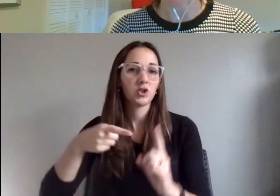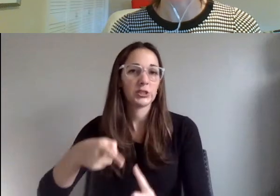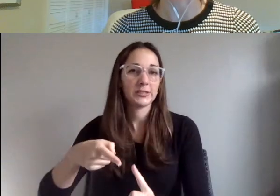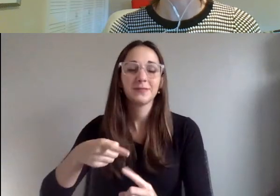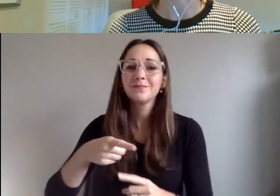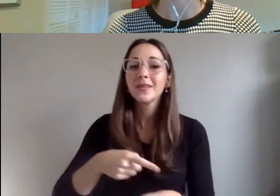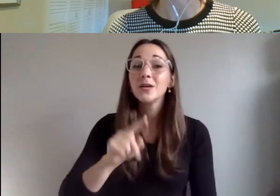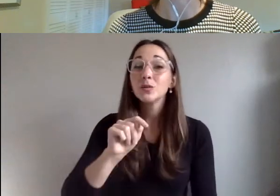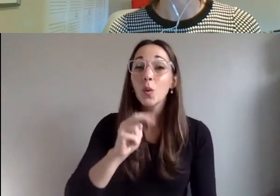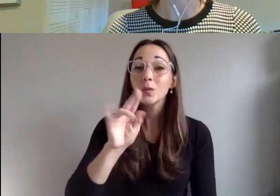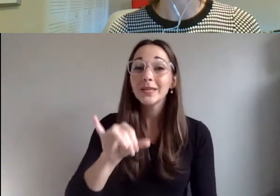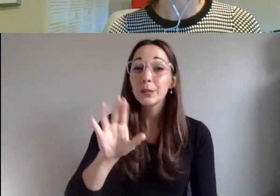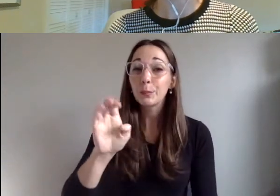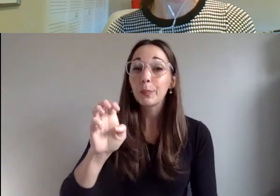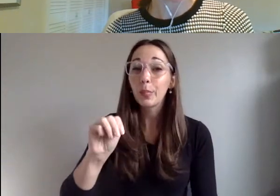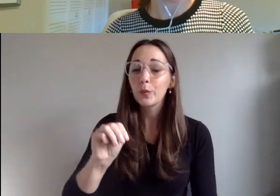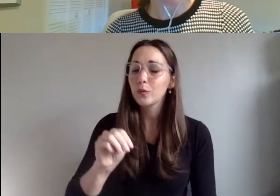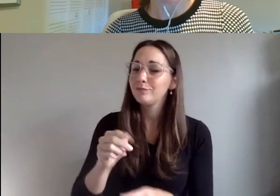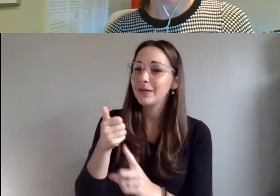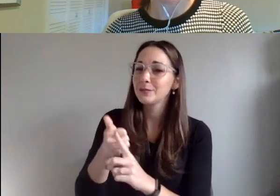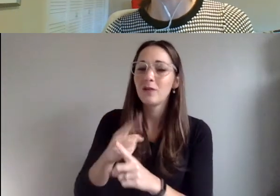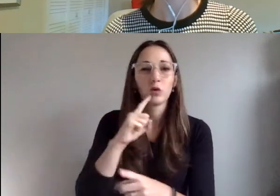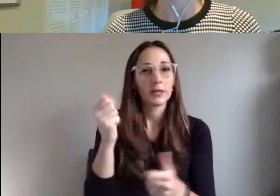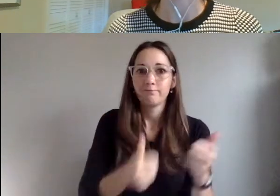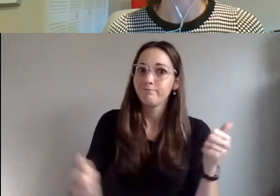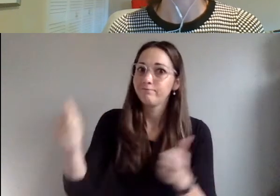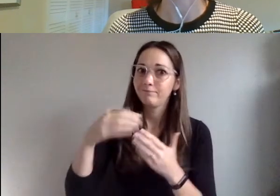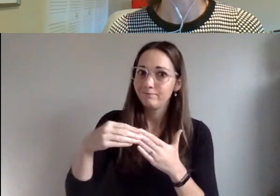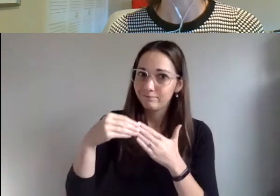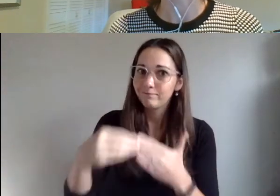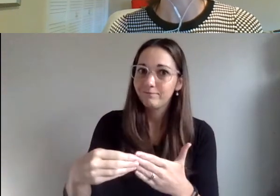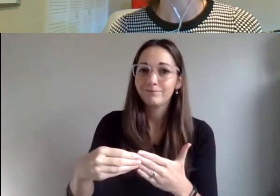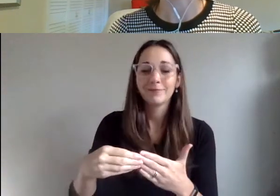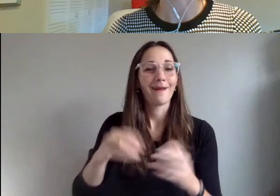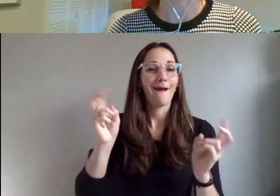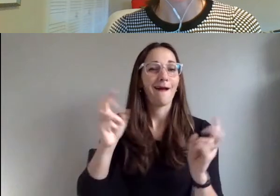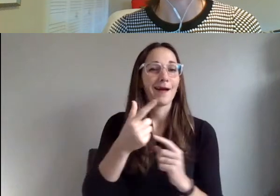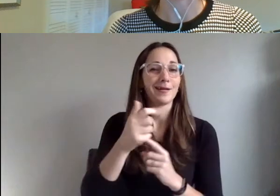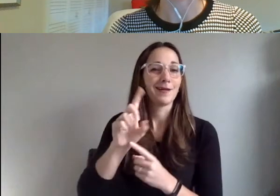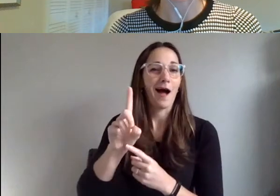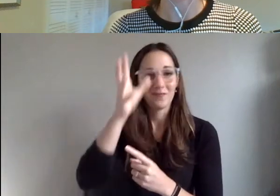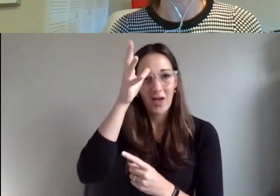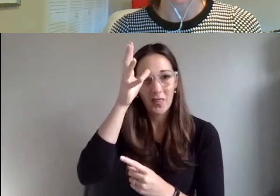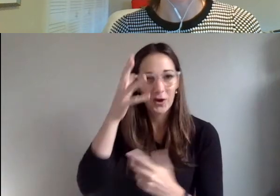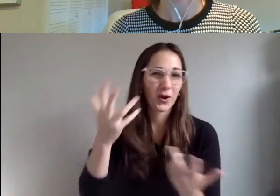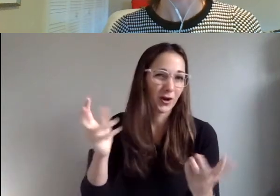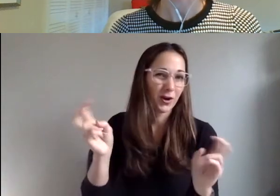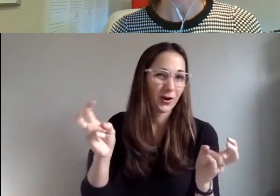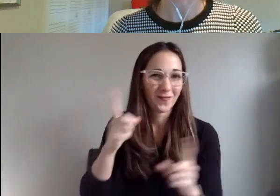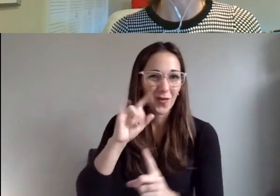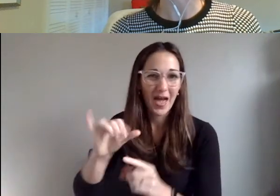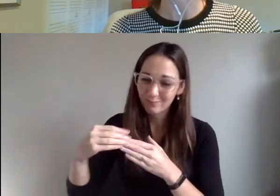Tony Bloom, is really the godfather of, I would say. He directed this program for USAID.